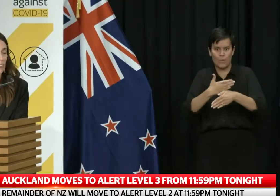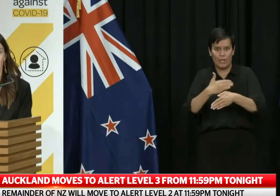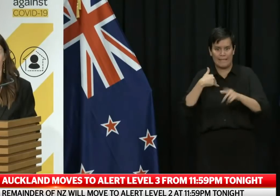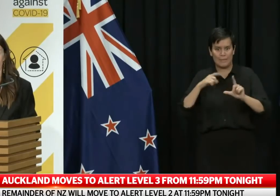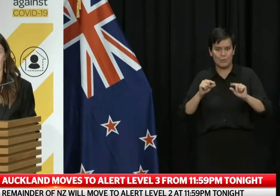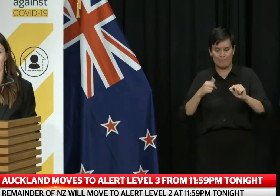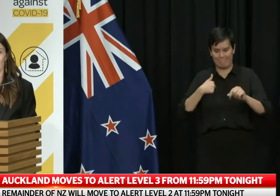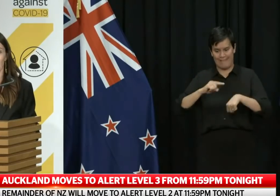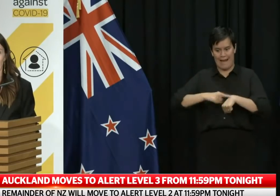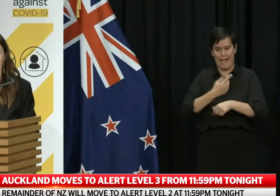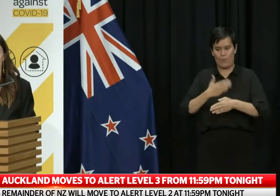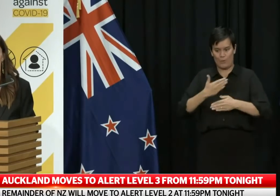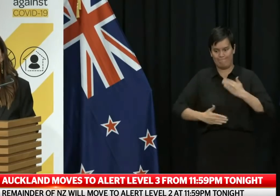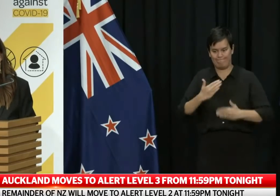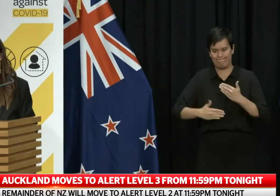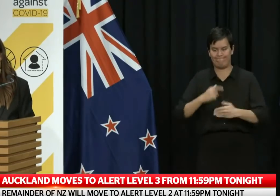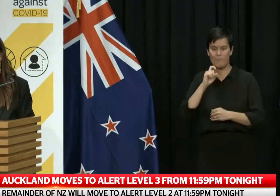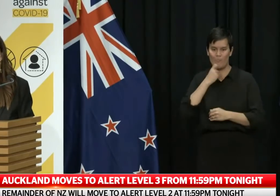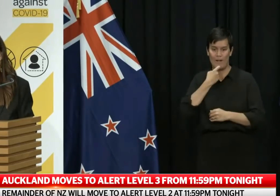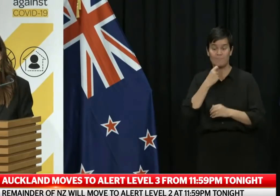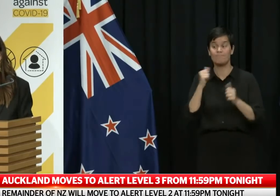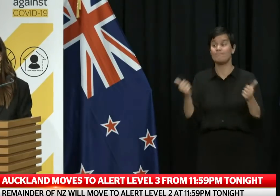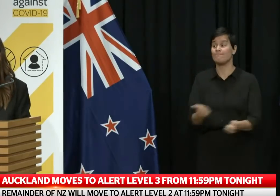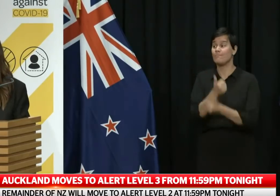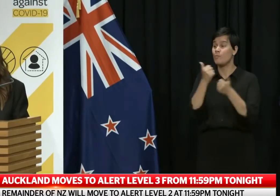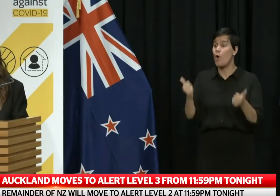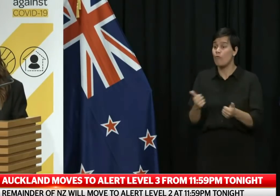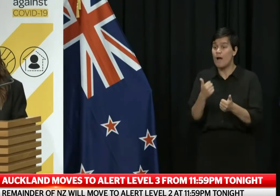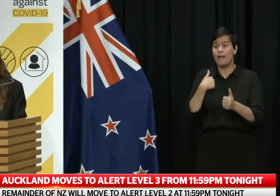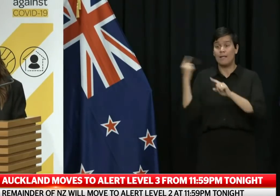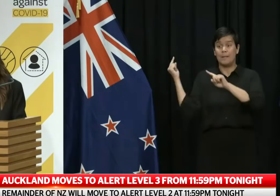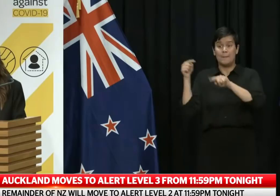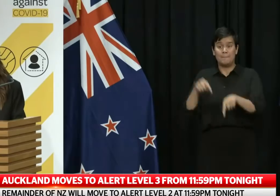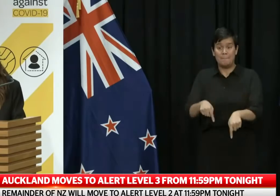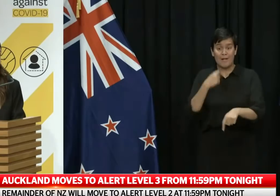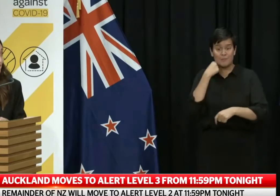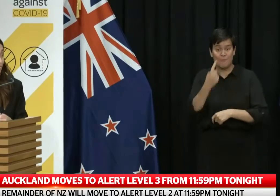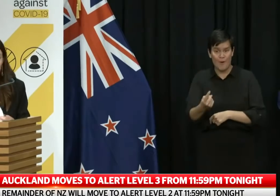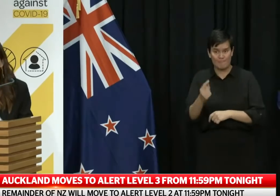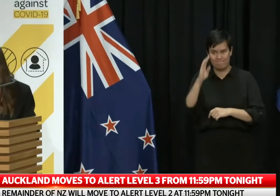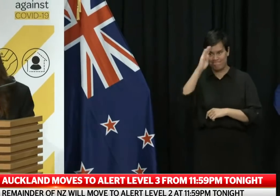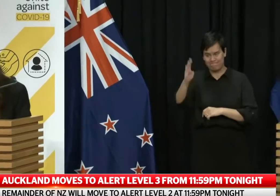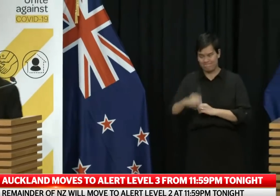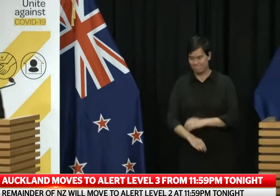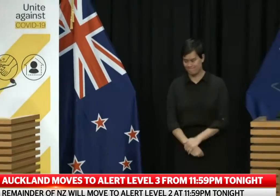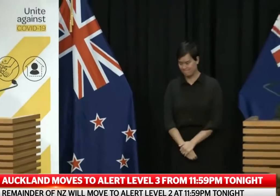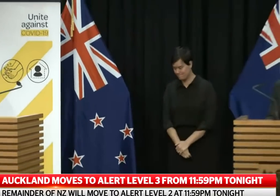late night tonight as we work through some of that evidence. All right, everyone, I'll come back to you tomorrow.